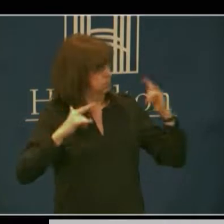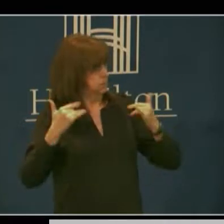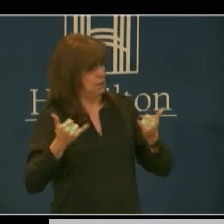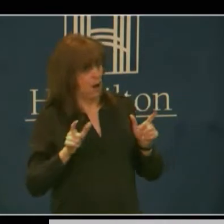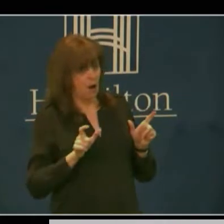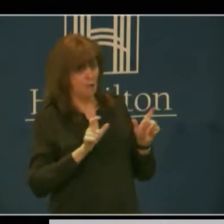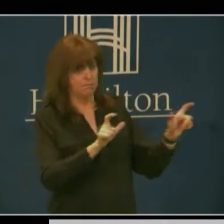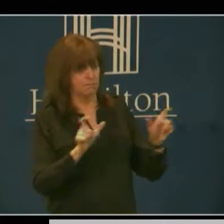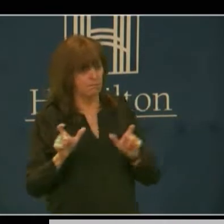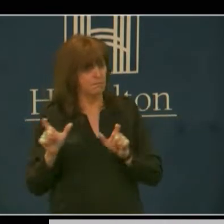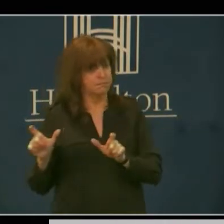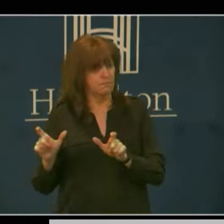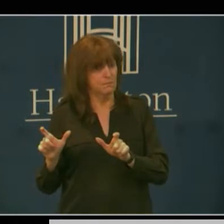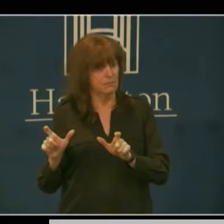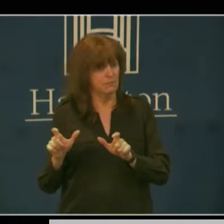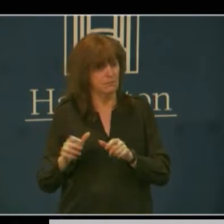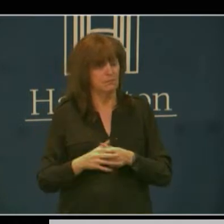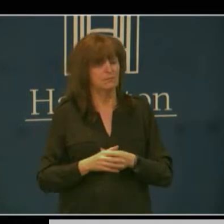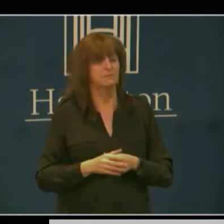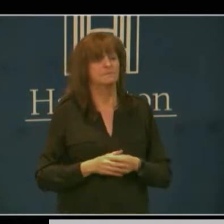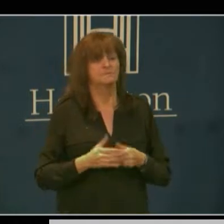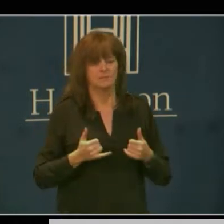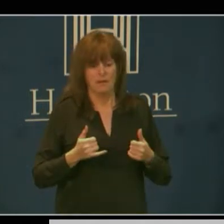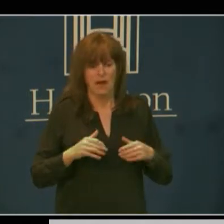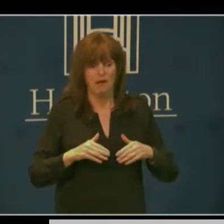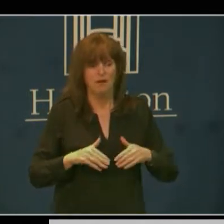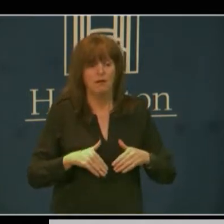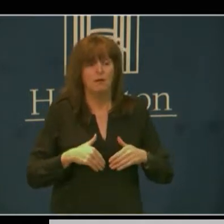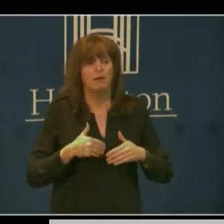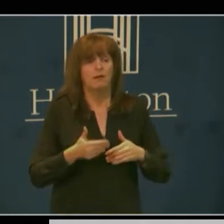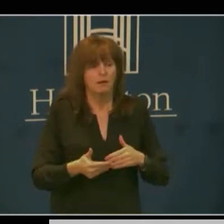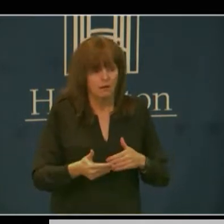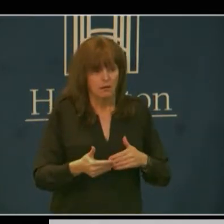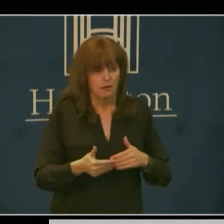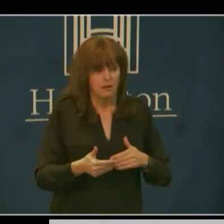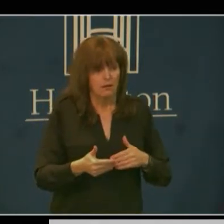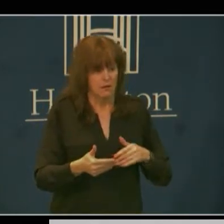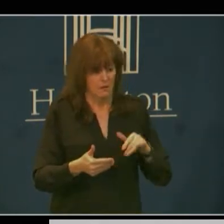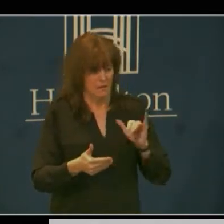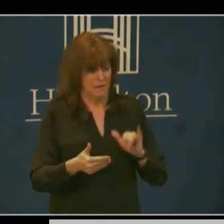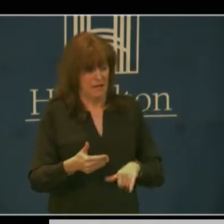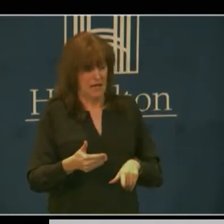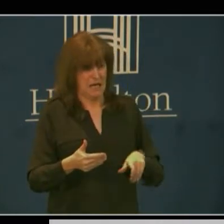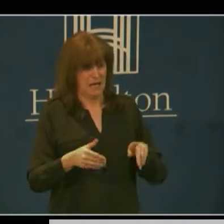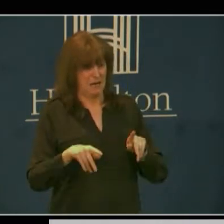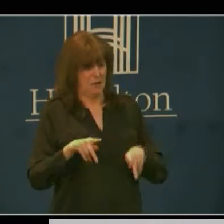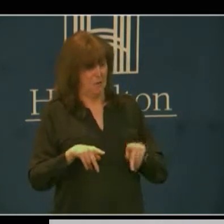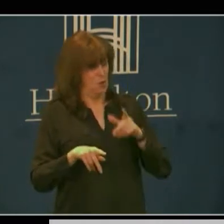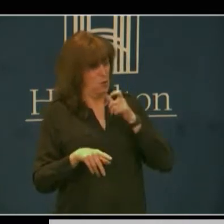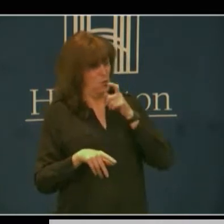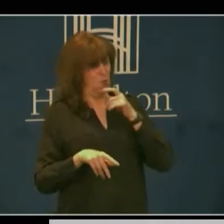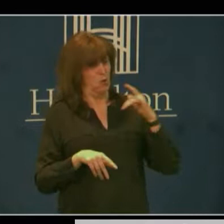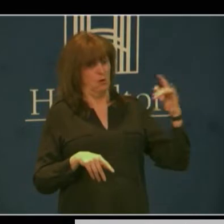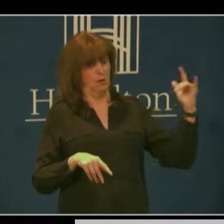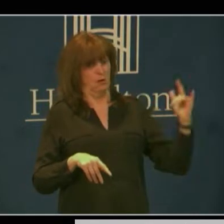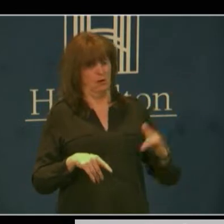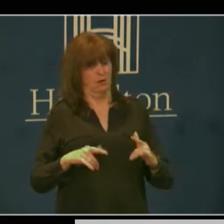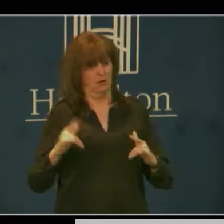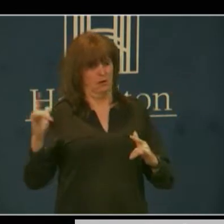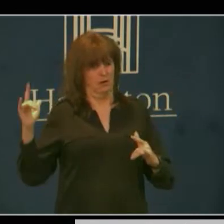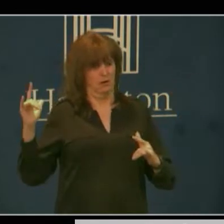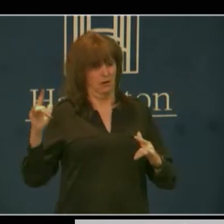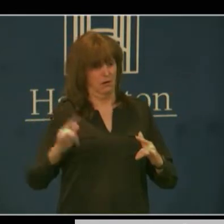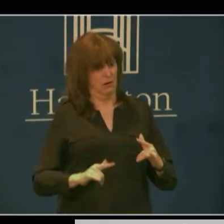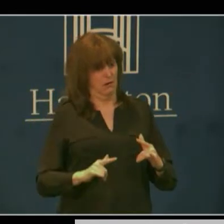wave beyond that was the connection of those people returning. We know one of the things we knew right from December in out